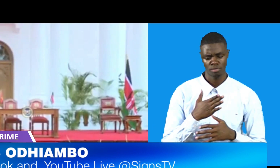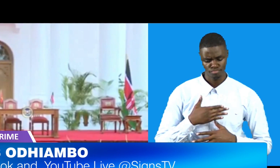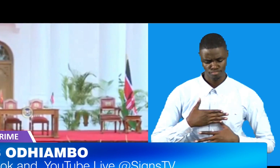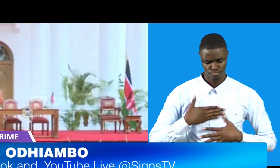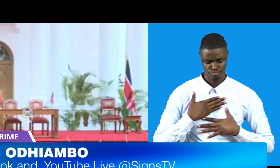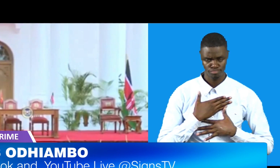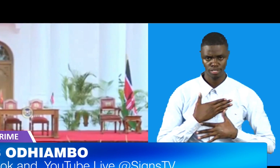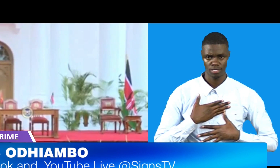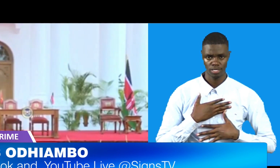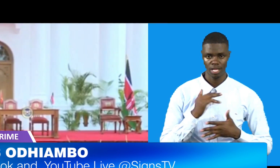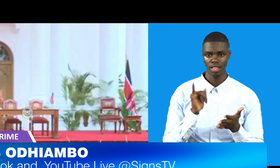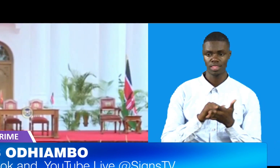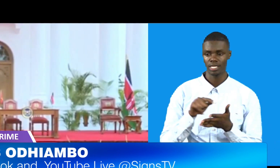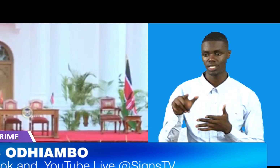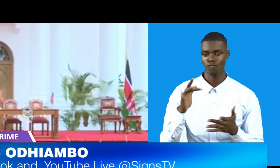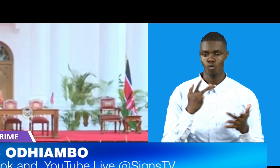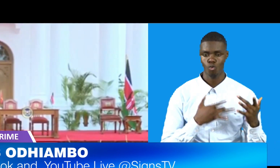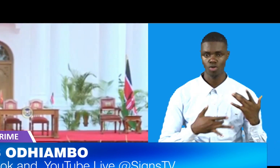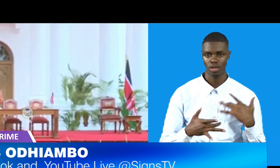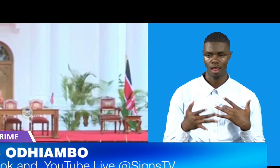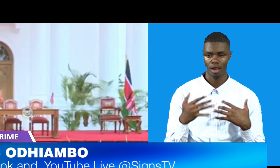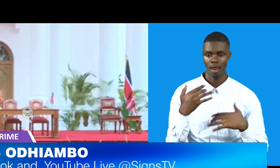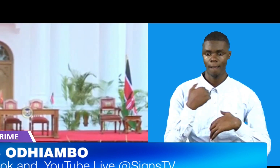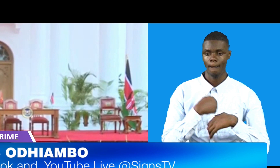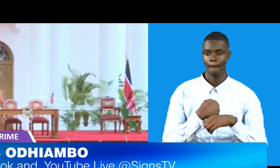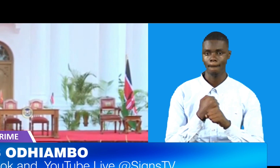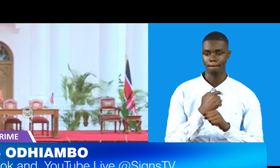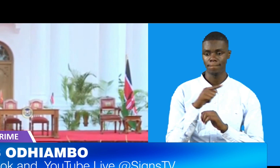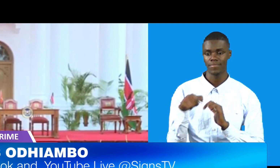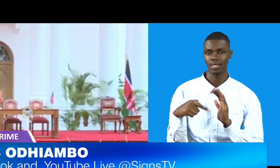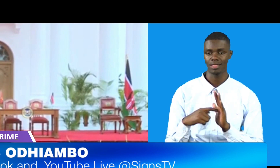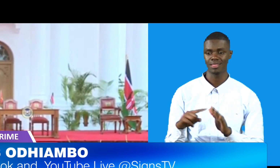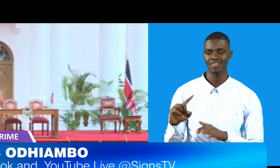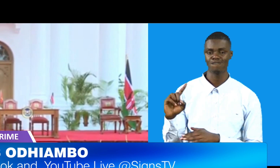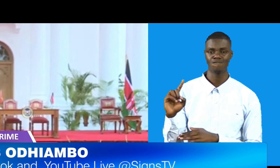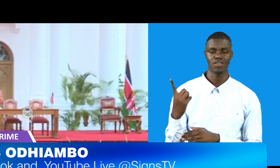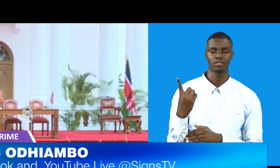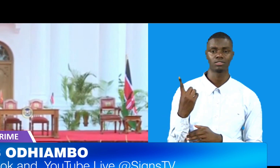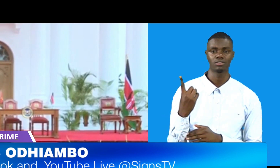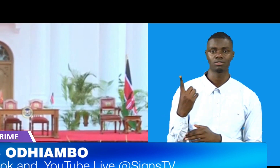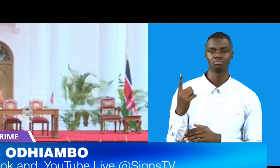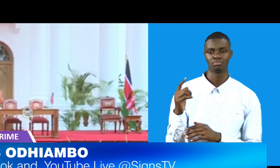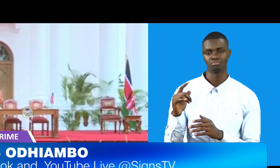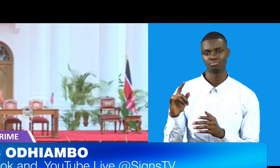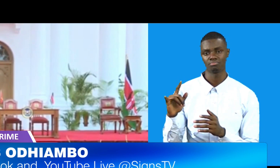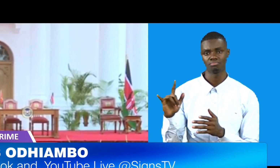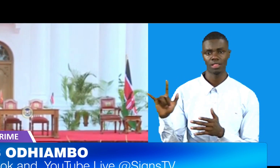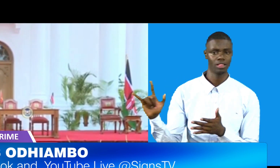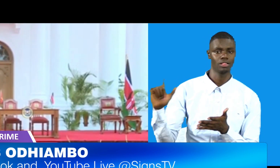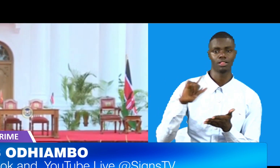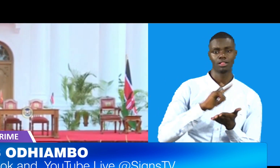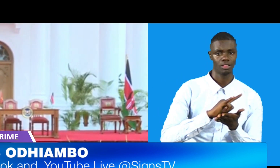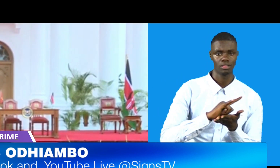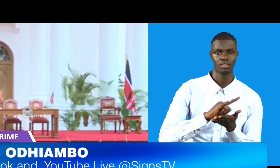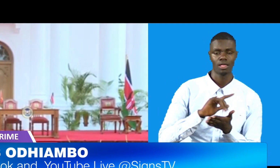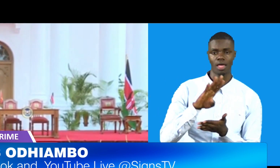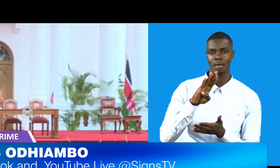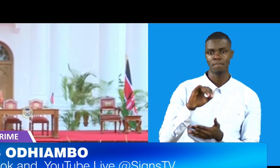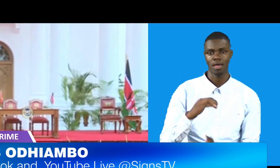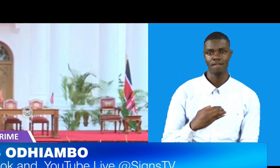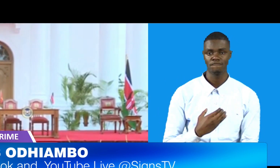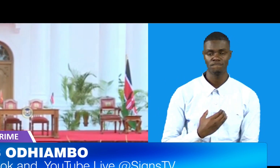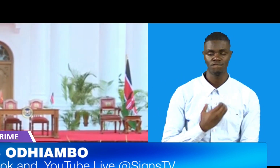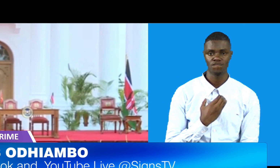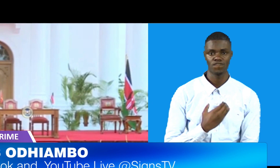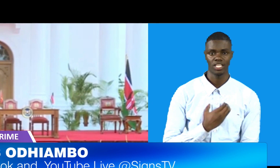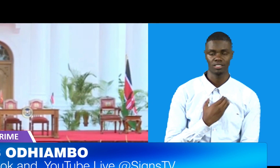that you considered making this first ever trip by a visit,